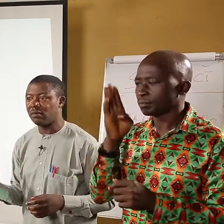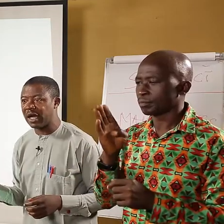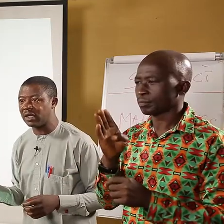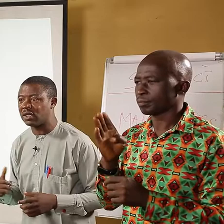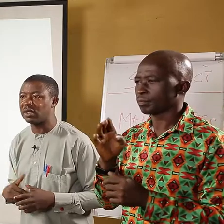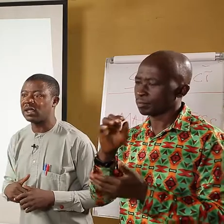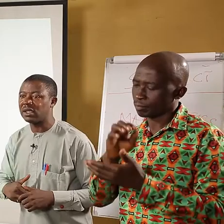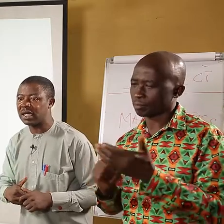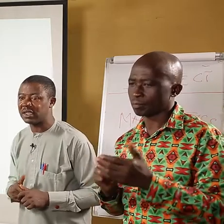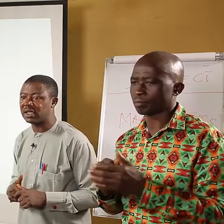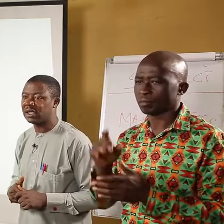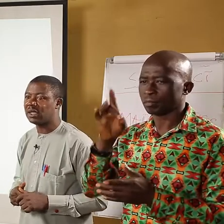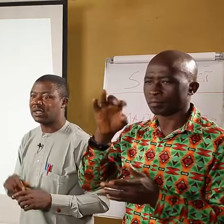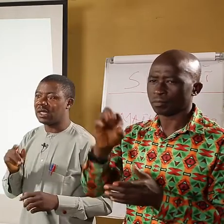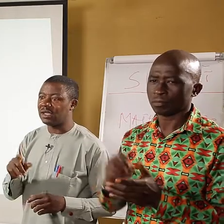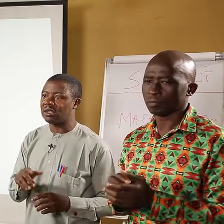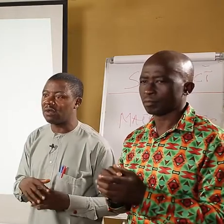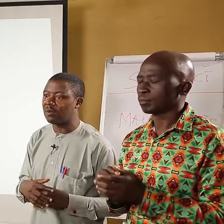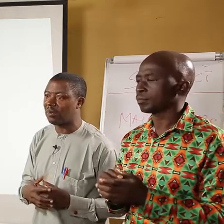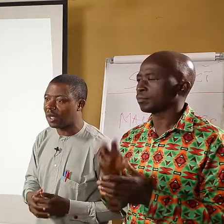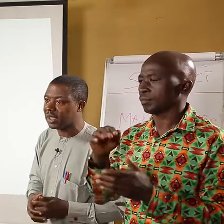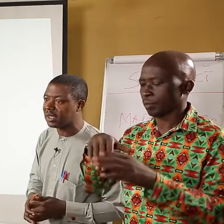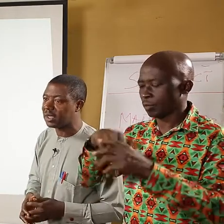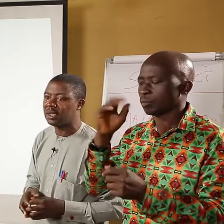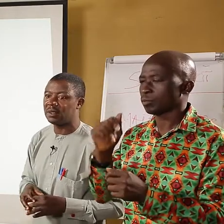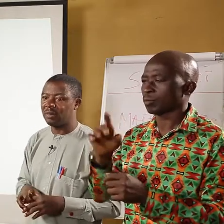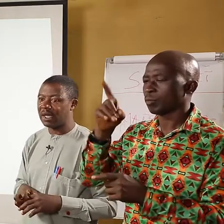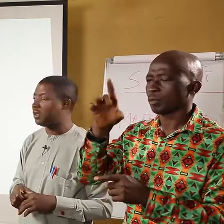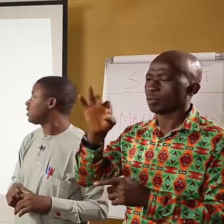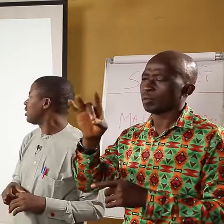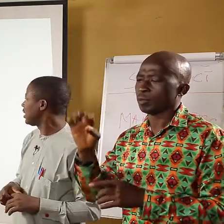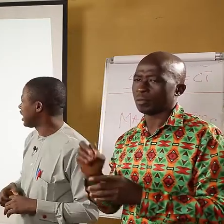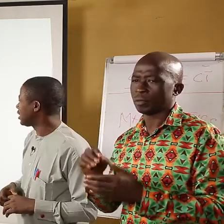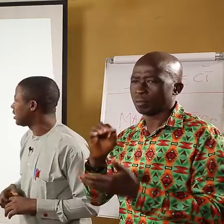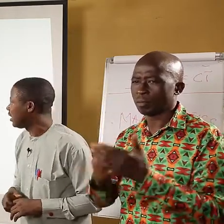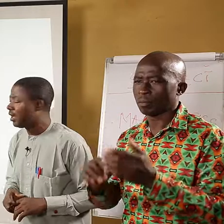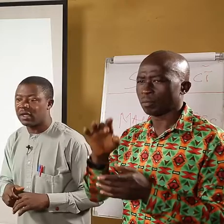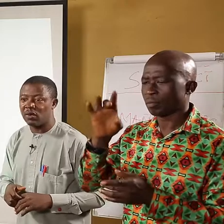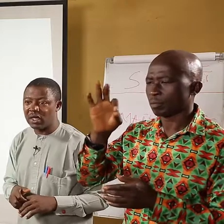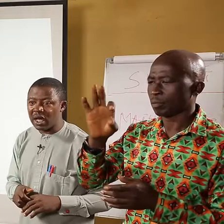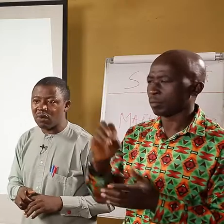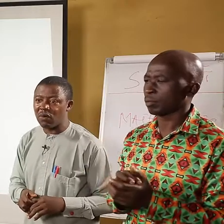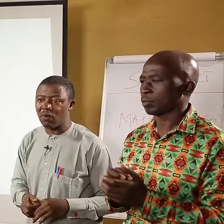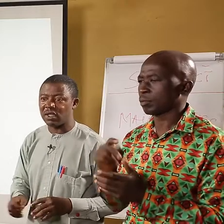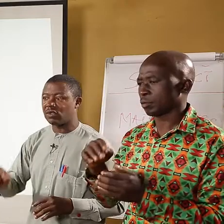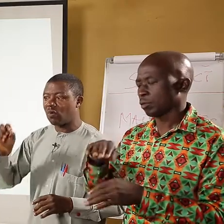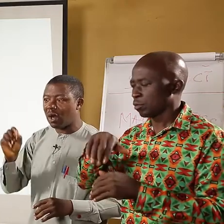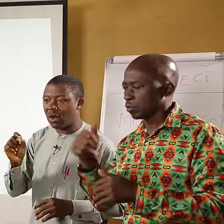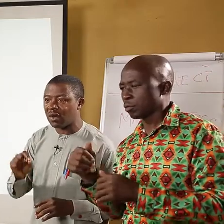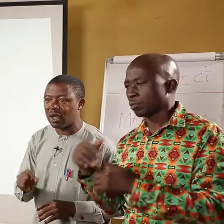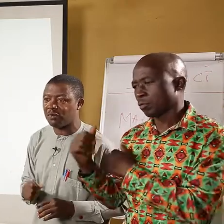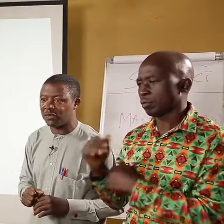180 minus 90. The exterior will be 180 minus 90. The other angle